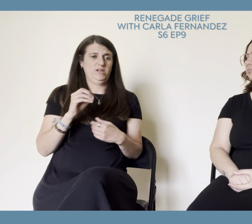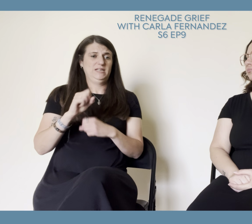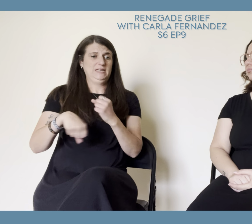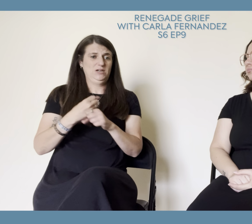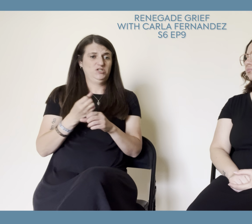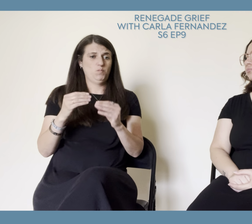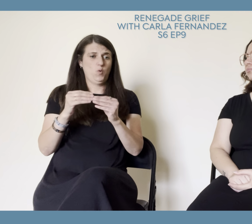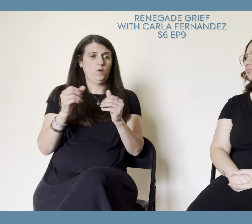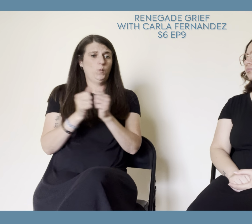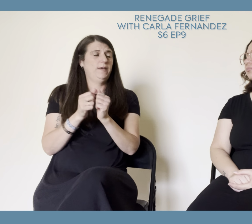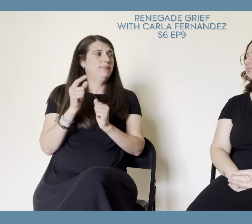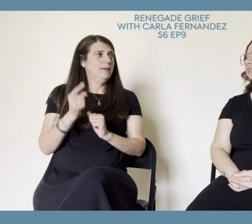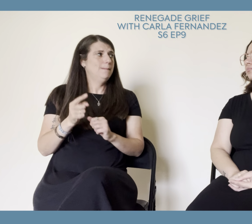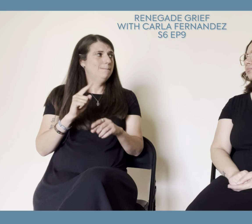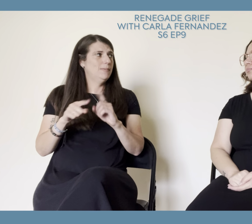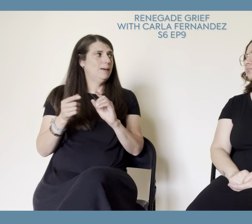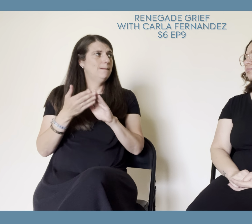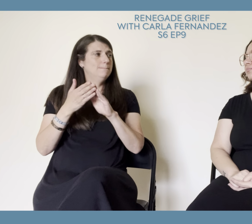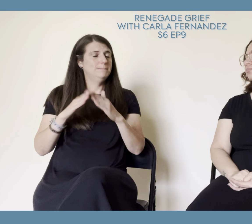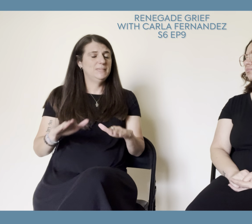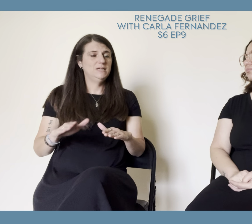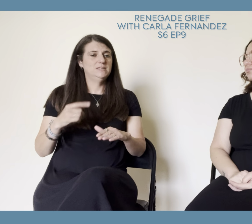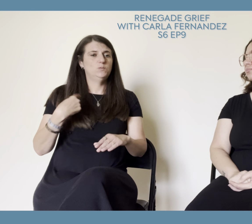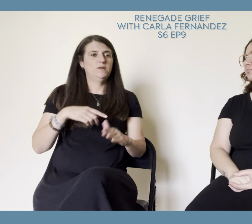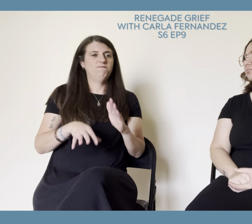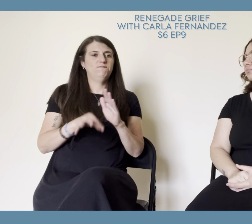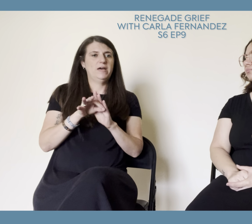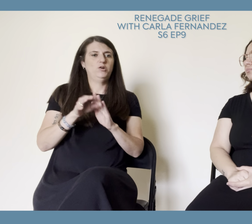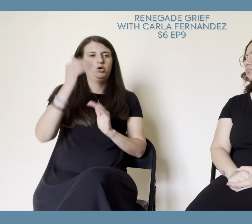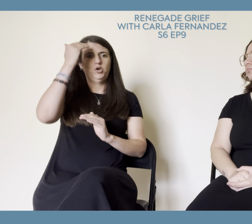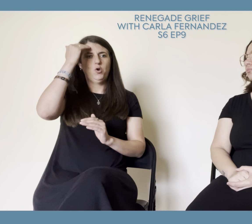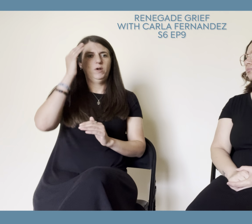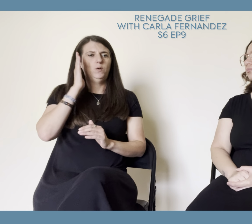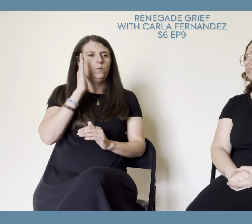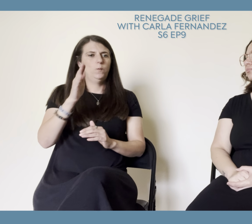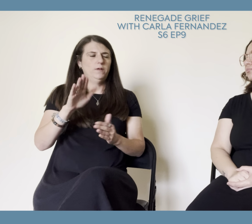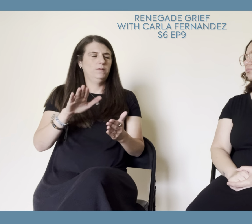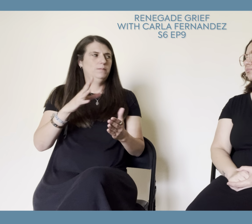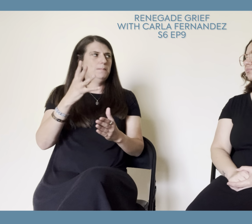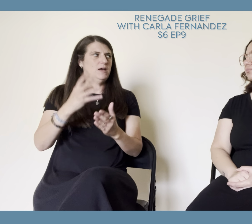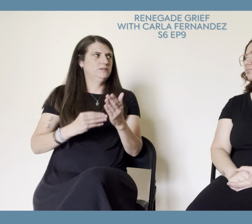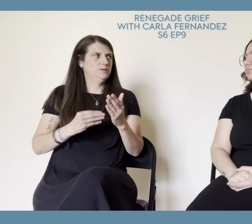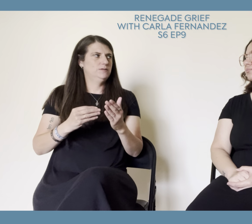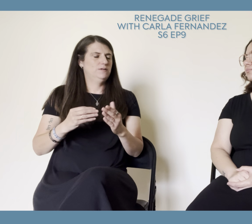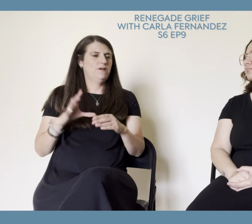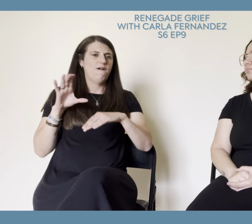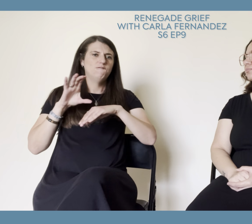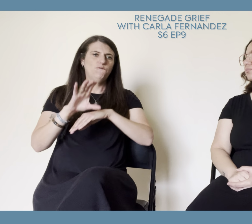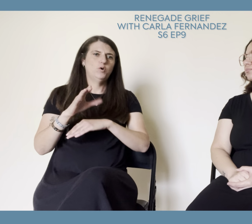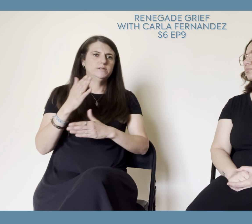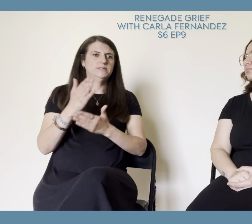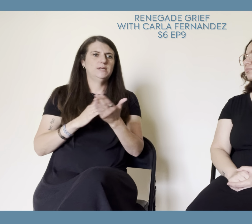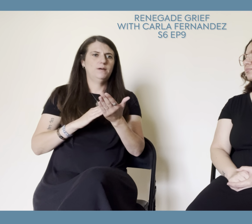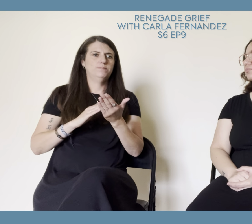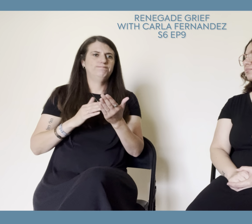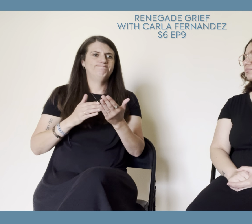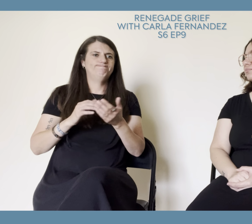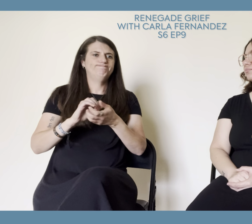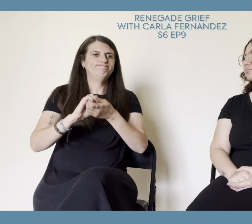also peace that we found in anticipating his exit. We kind of forced some reconciliation. That's what it means to me. It's like the chance